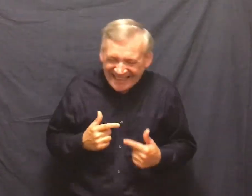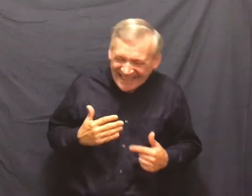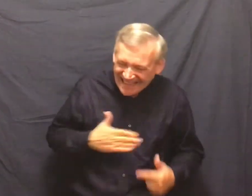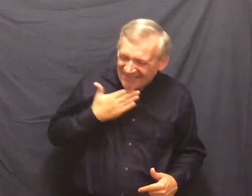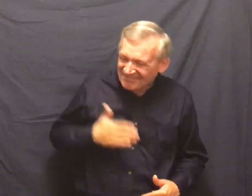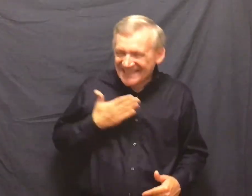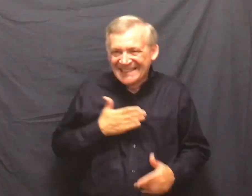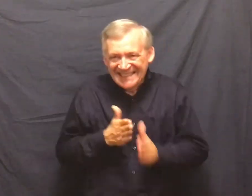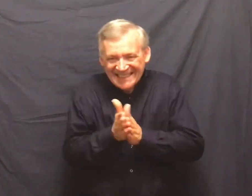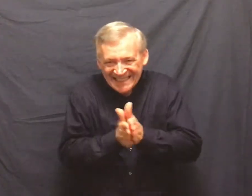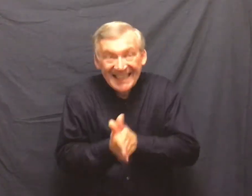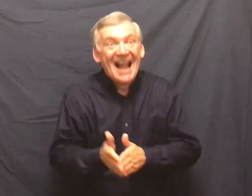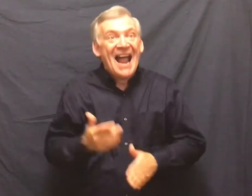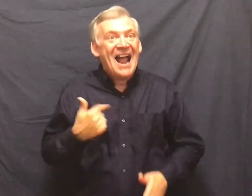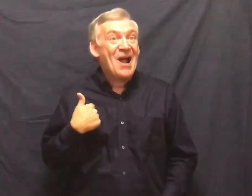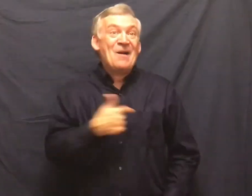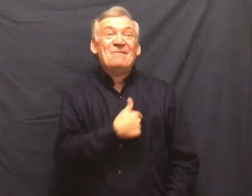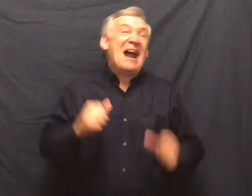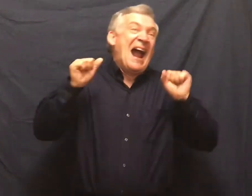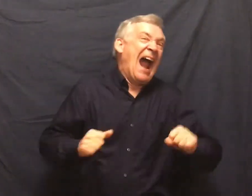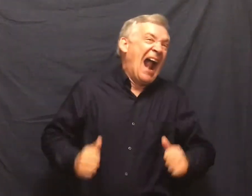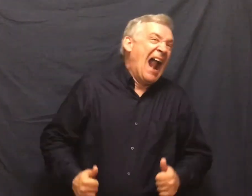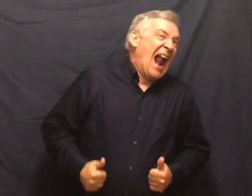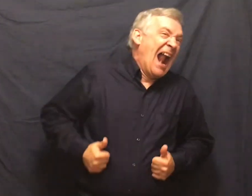"And live on the fat of the land."